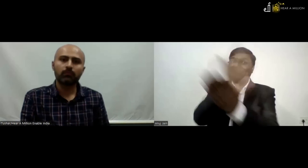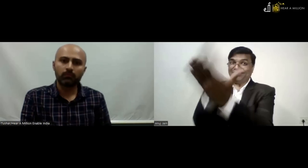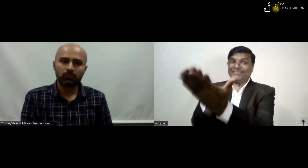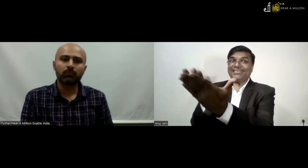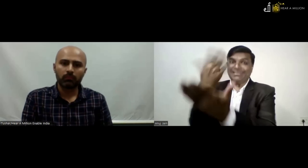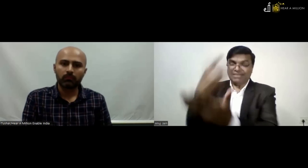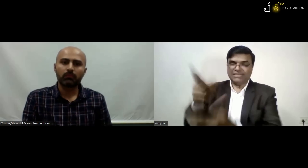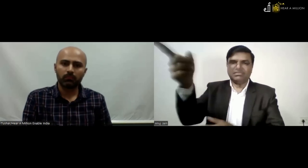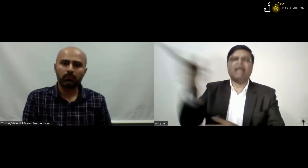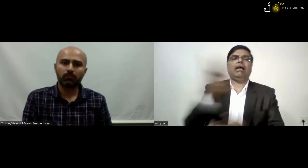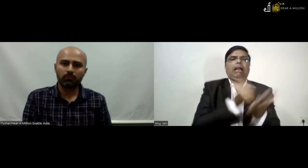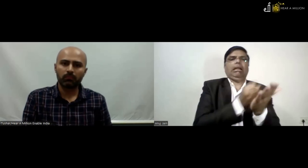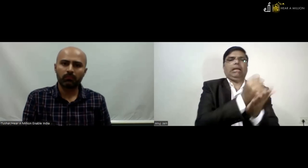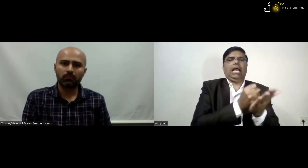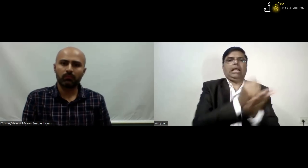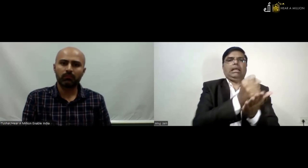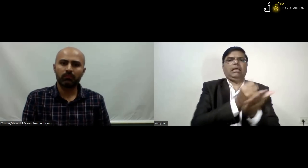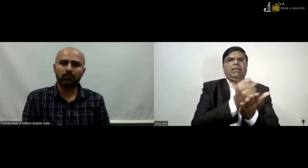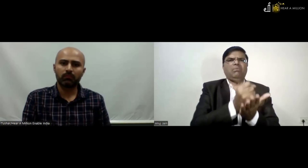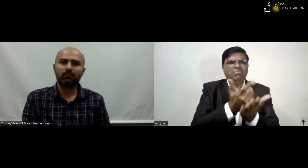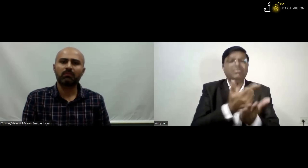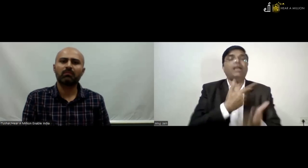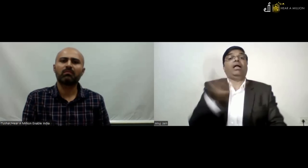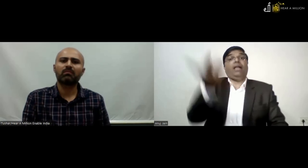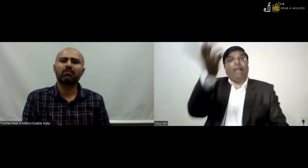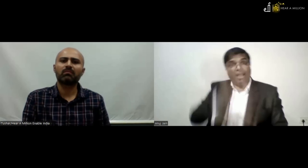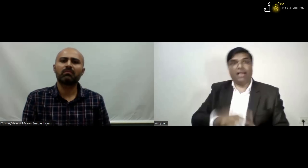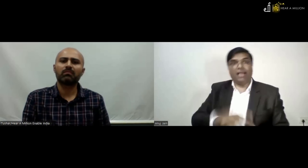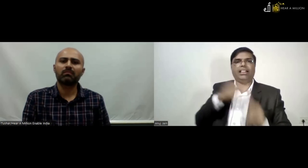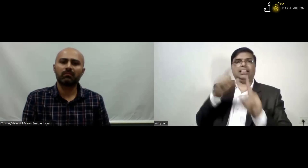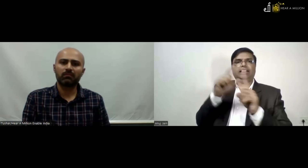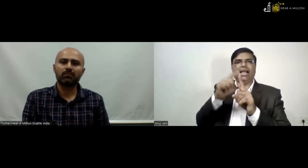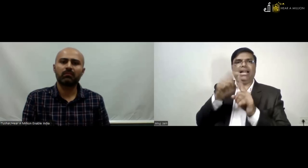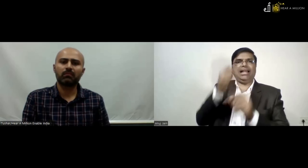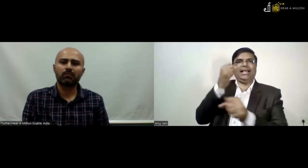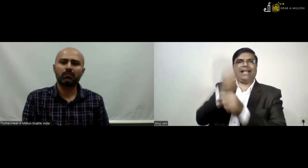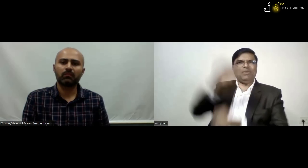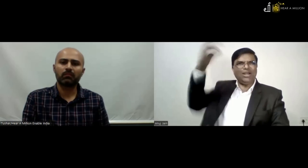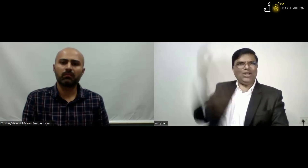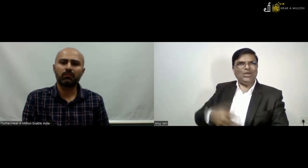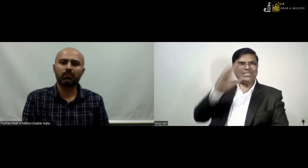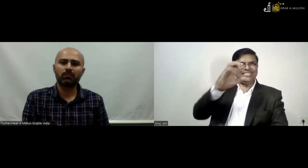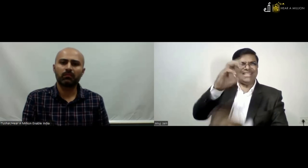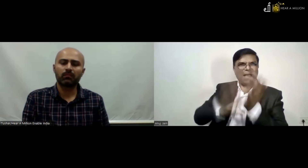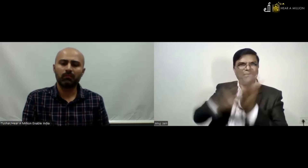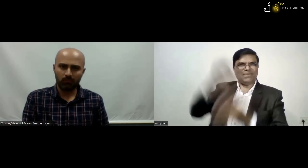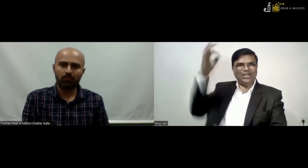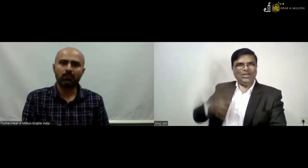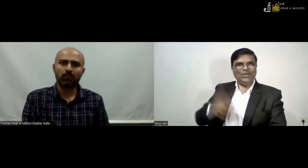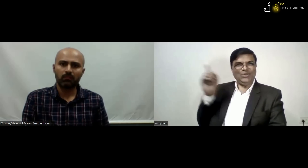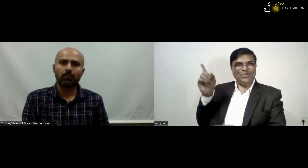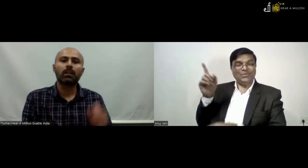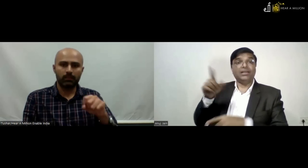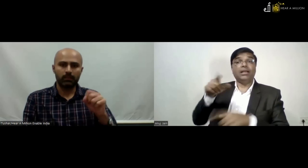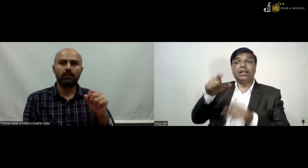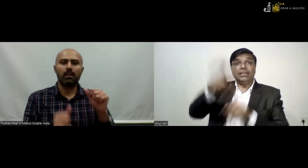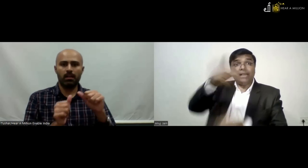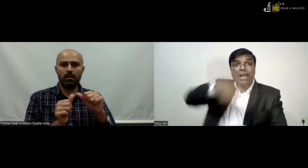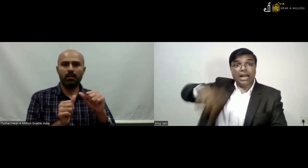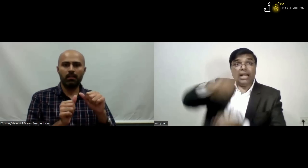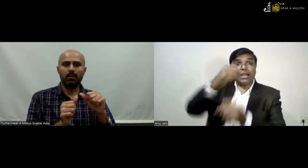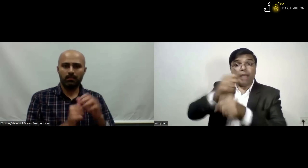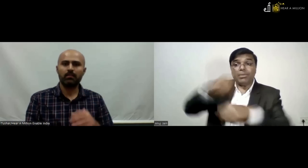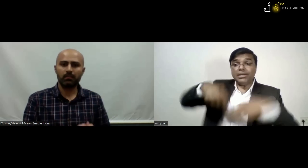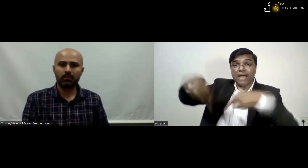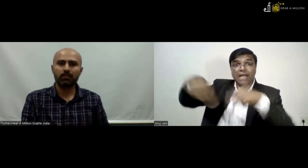that time, Zorin and A.S. Narayanan, they went in for this advocacy effort. Then there was